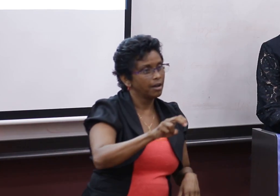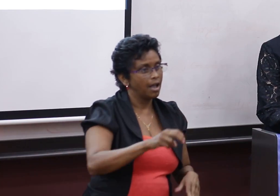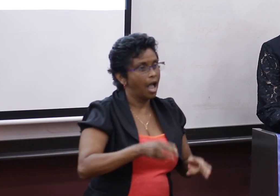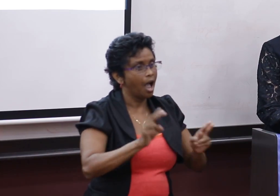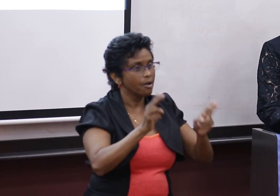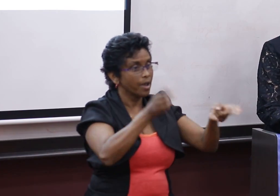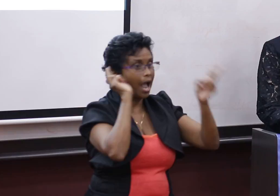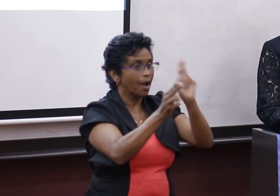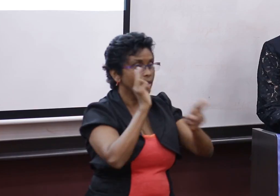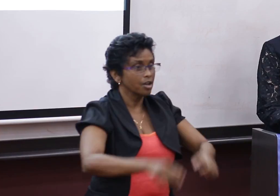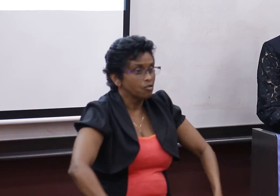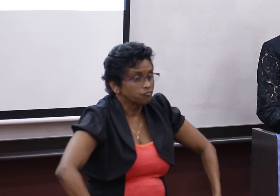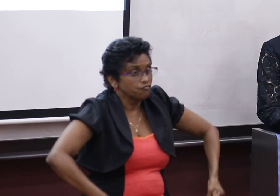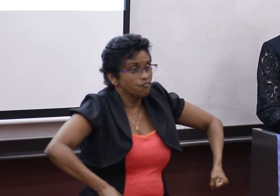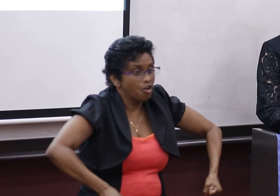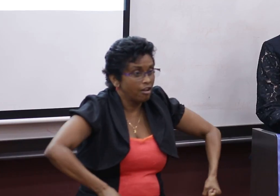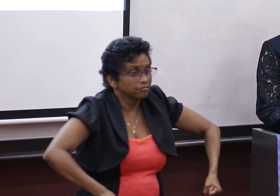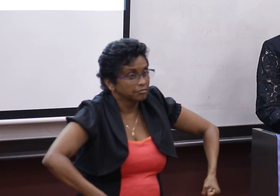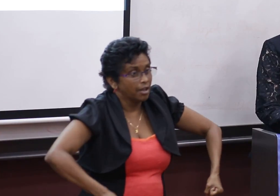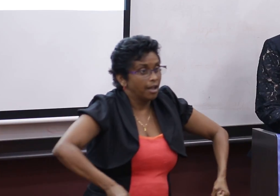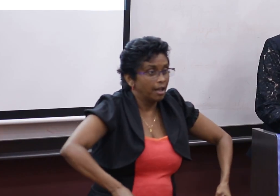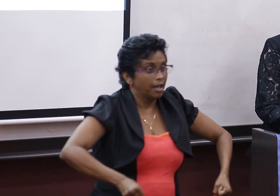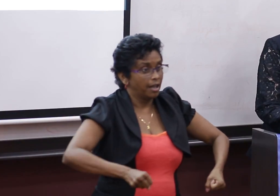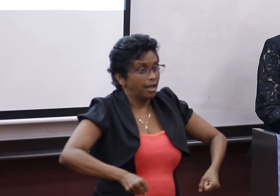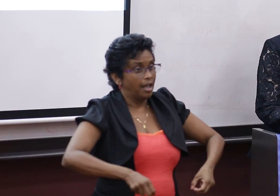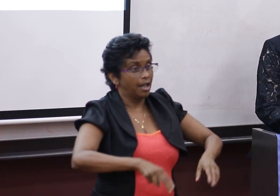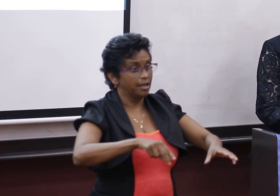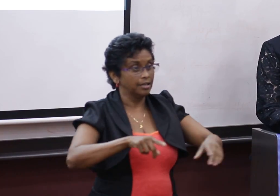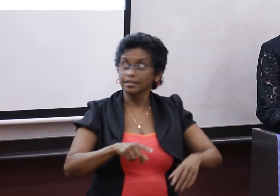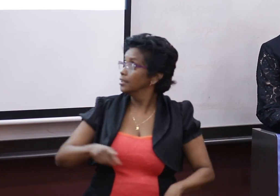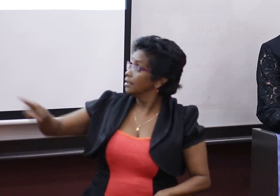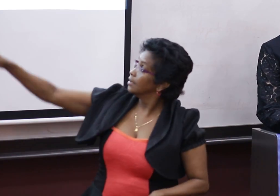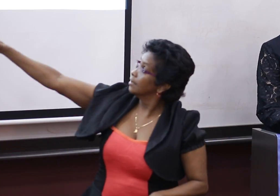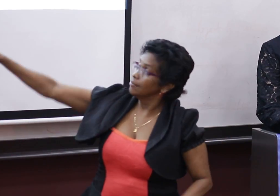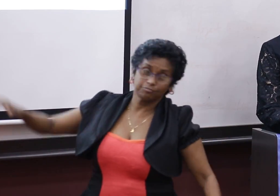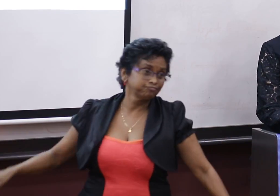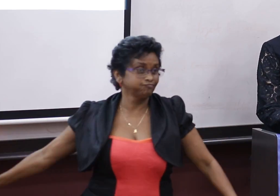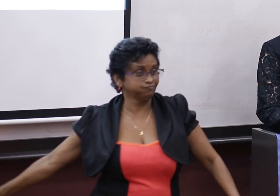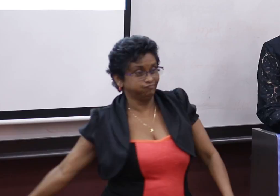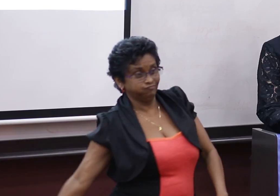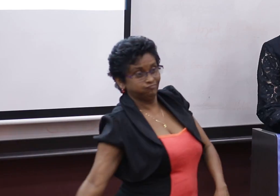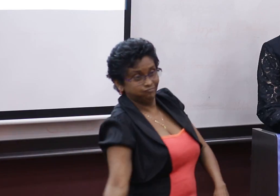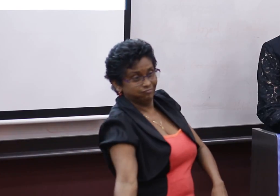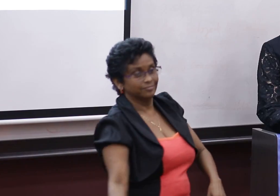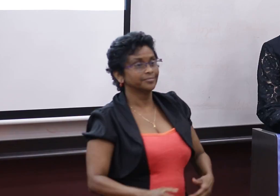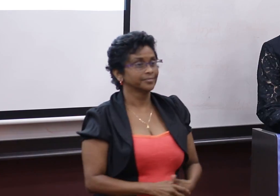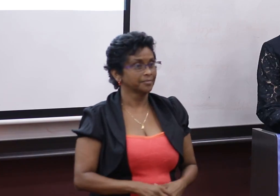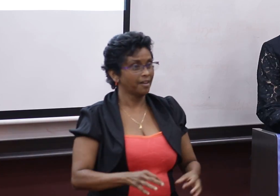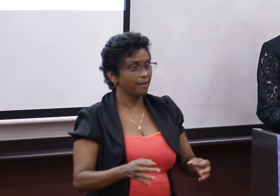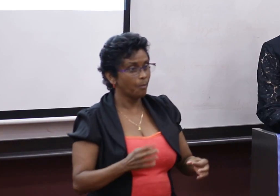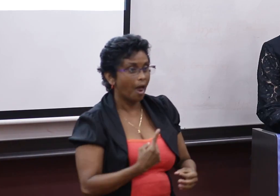using crutches and he has his shopping trolley attached to him.